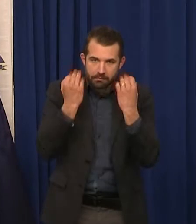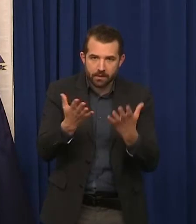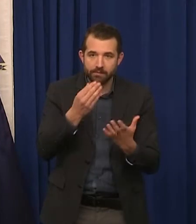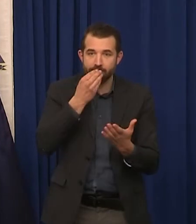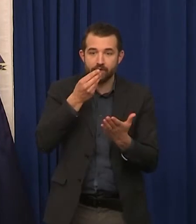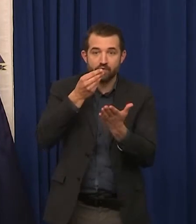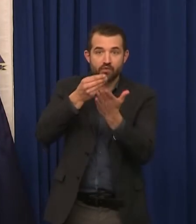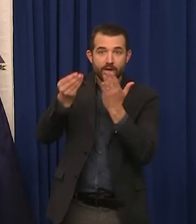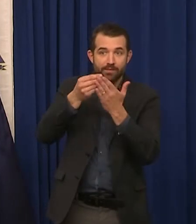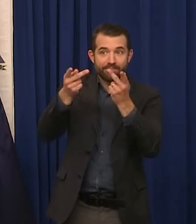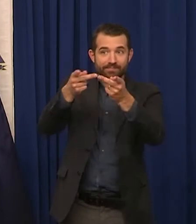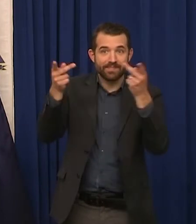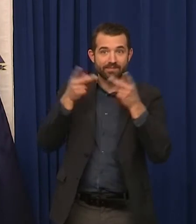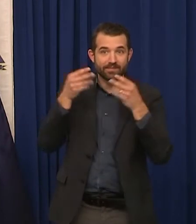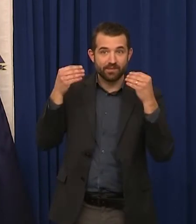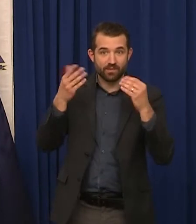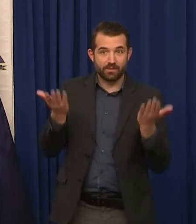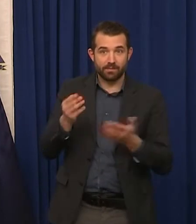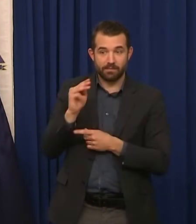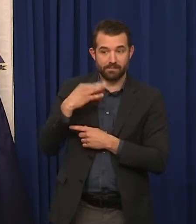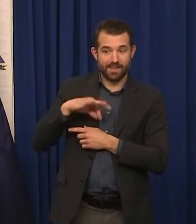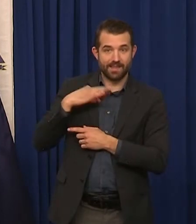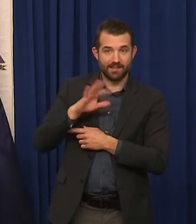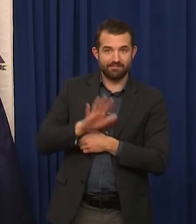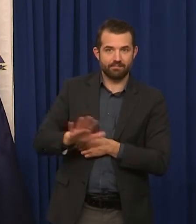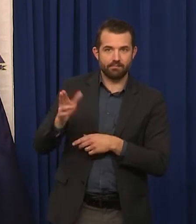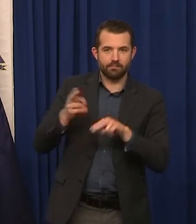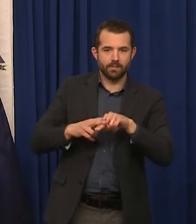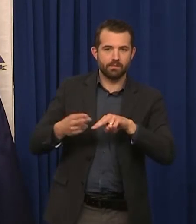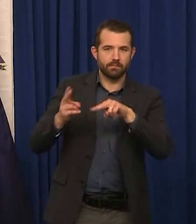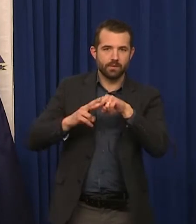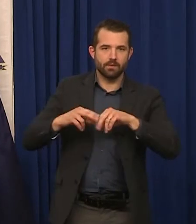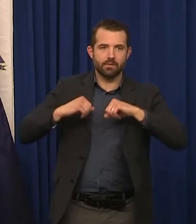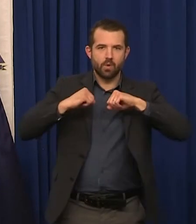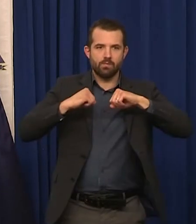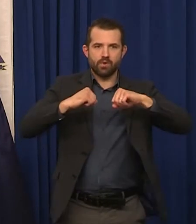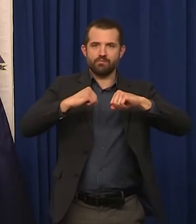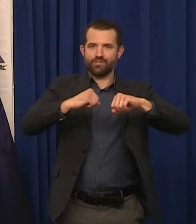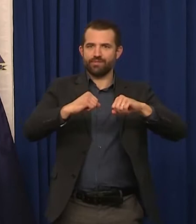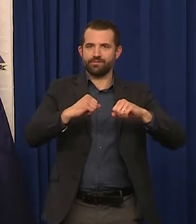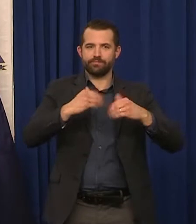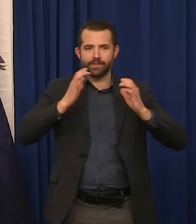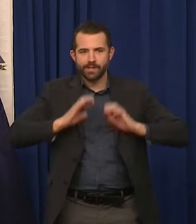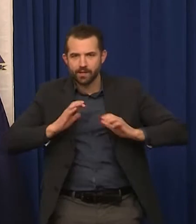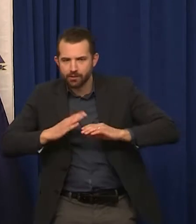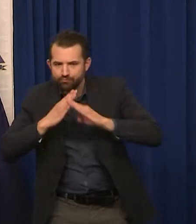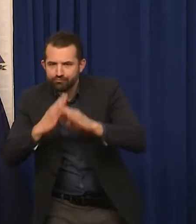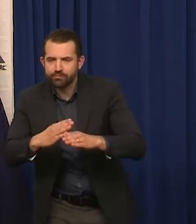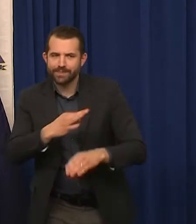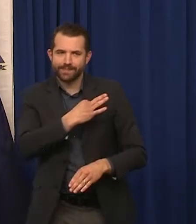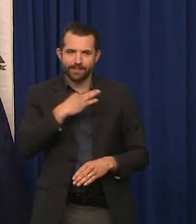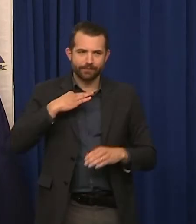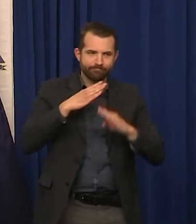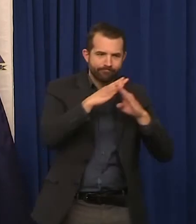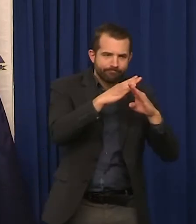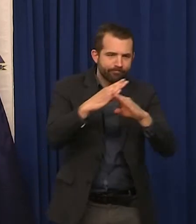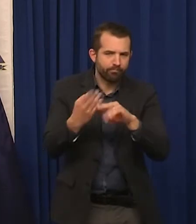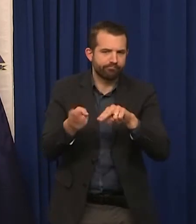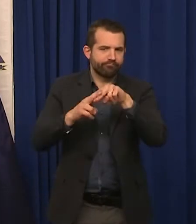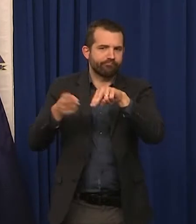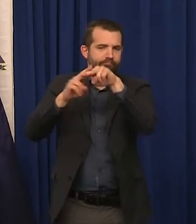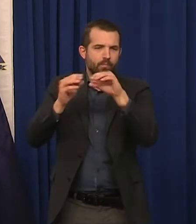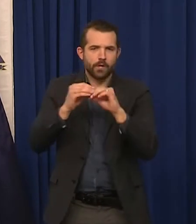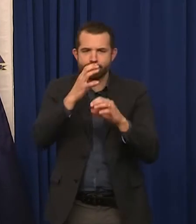taking even more steps to keep customers as well as employees safe. Many of them, I